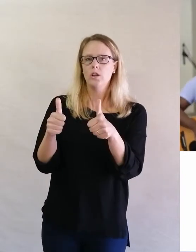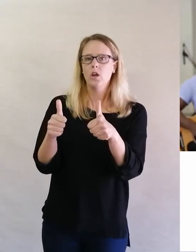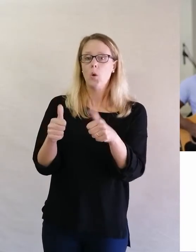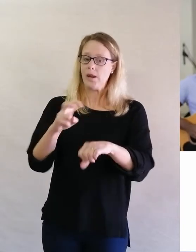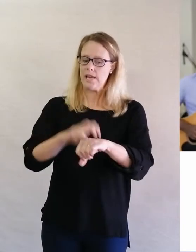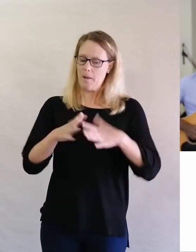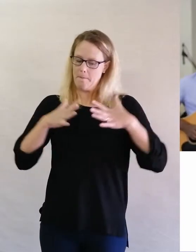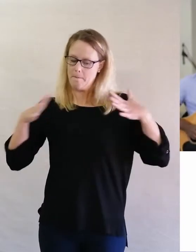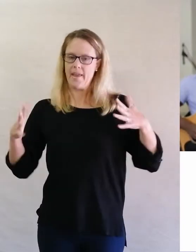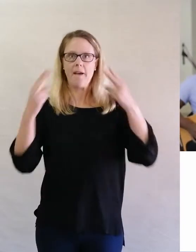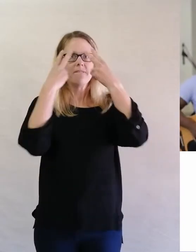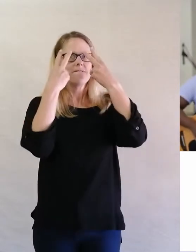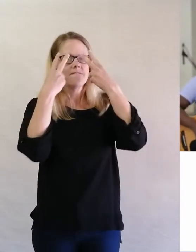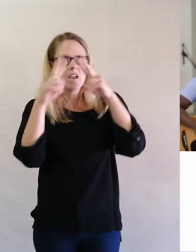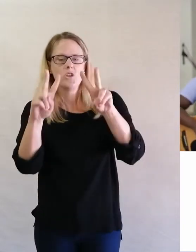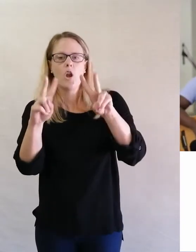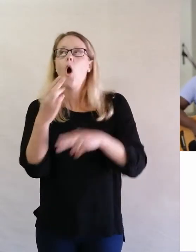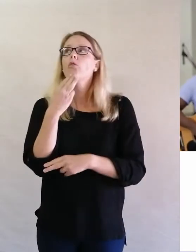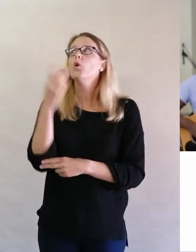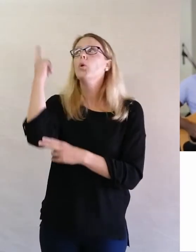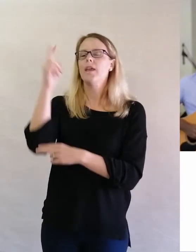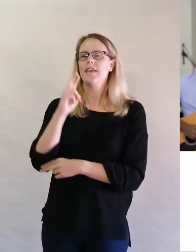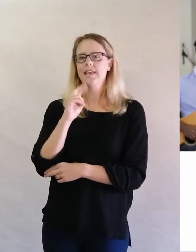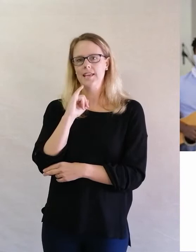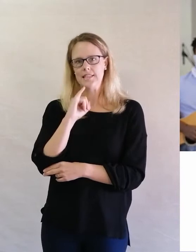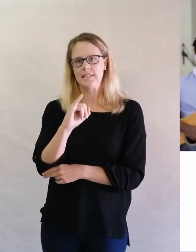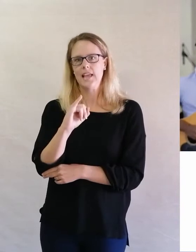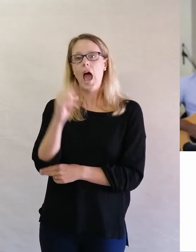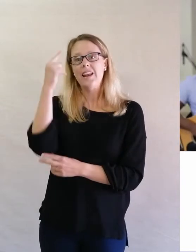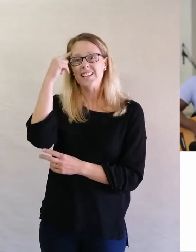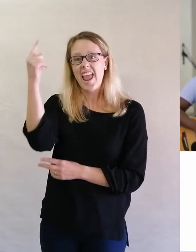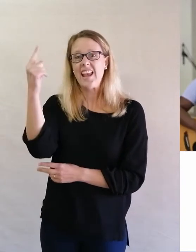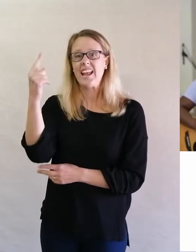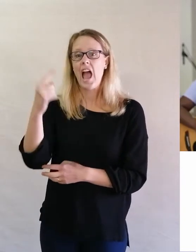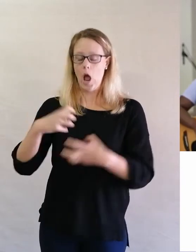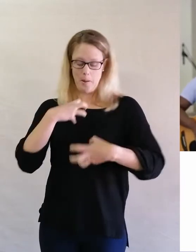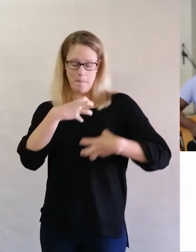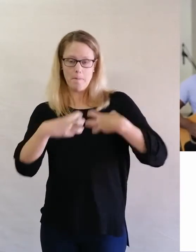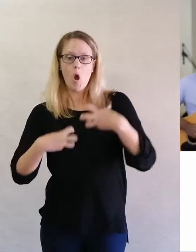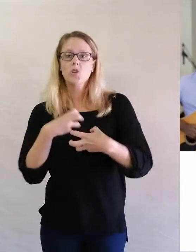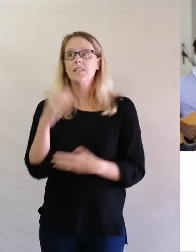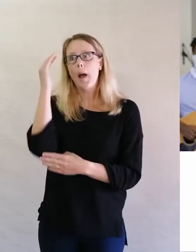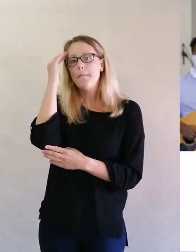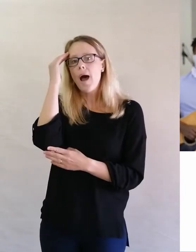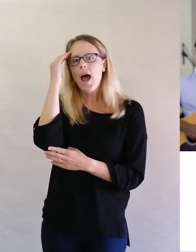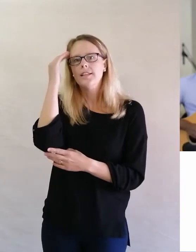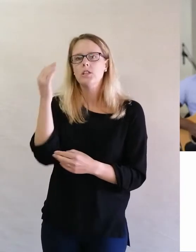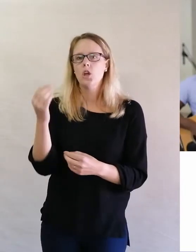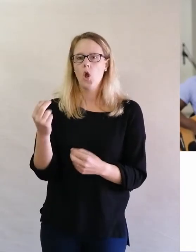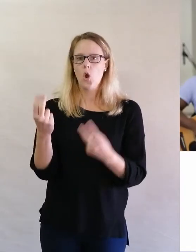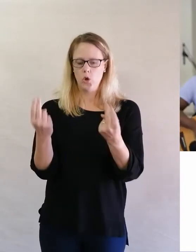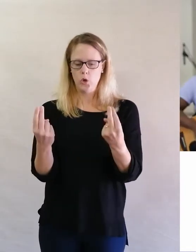vision. We need our understanding, our emotions, our minds renewed in